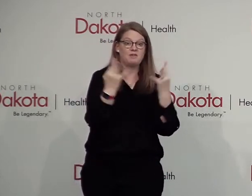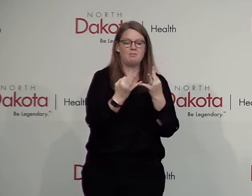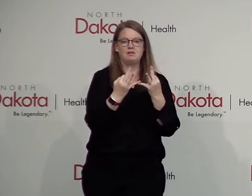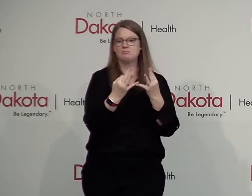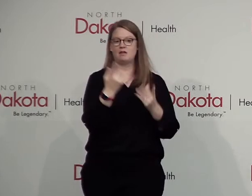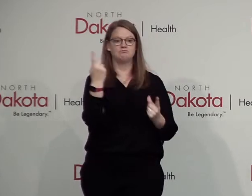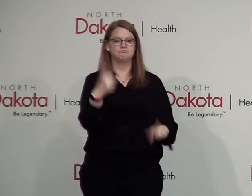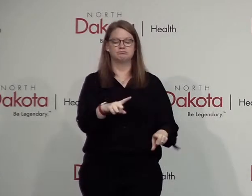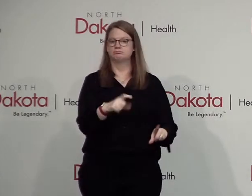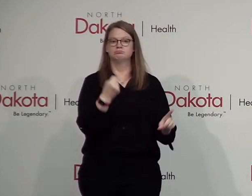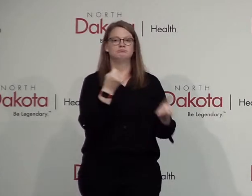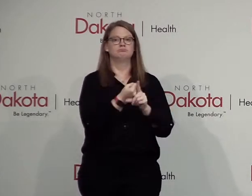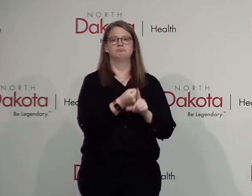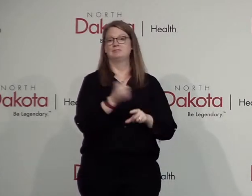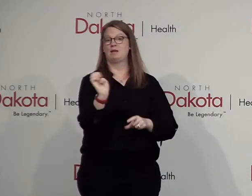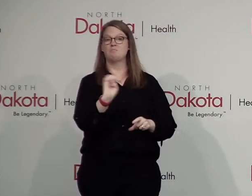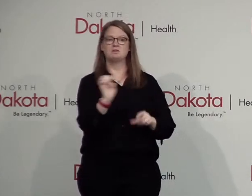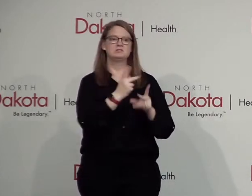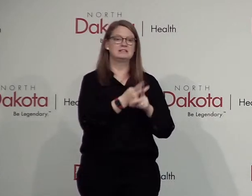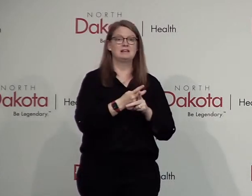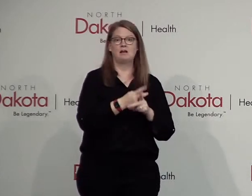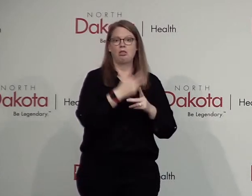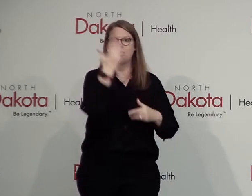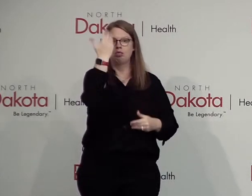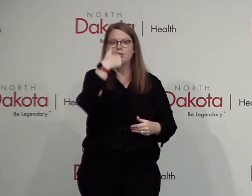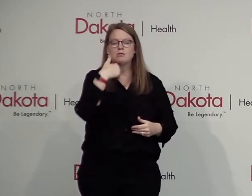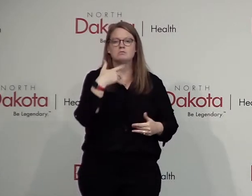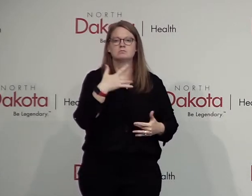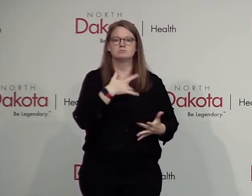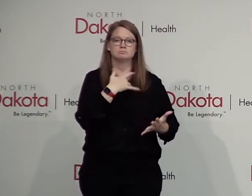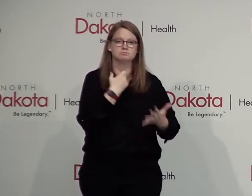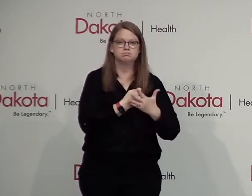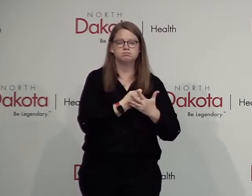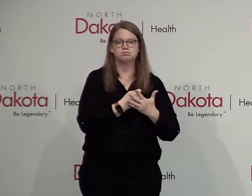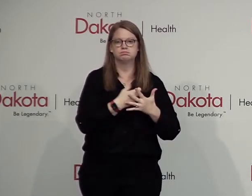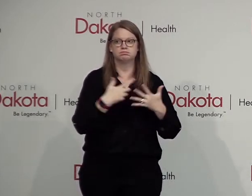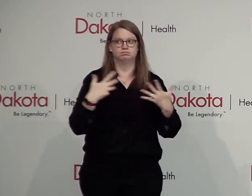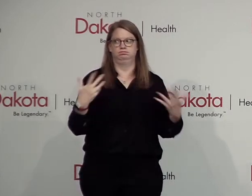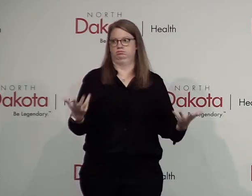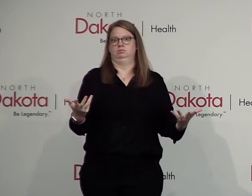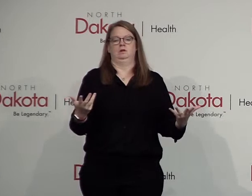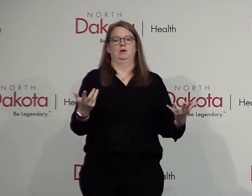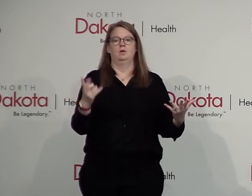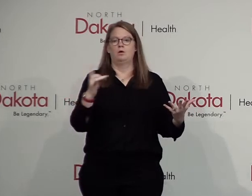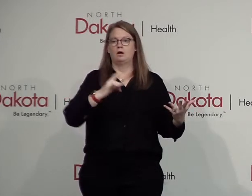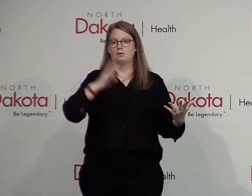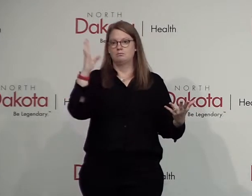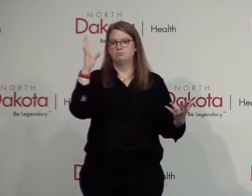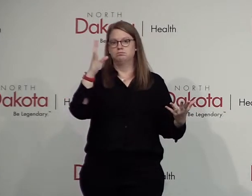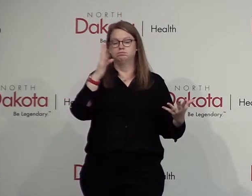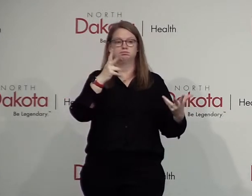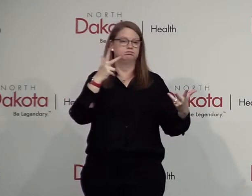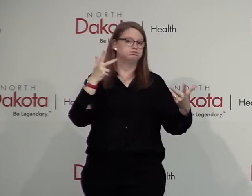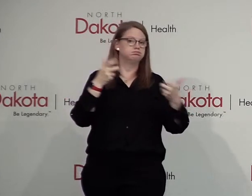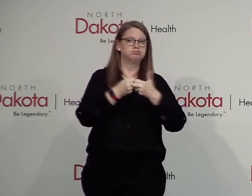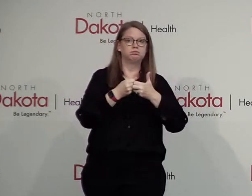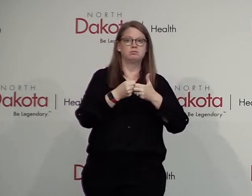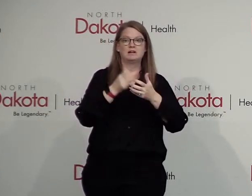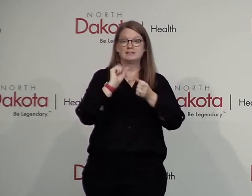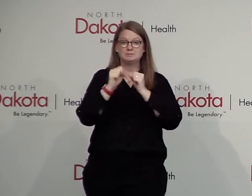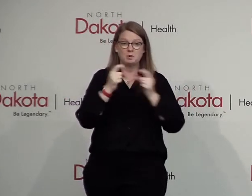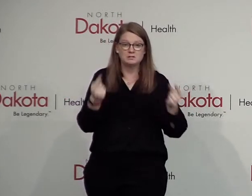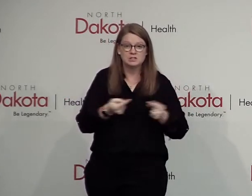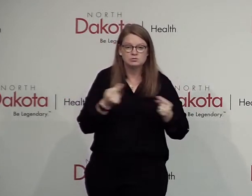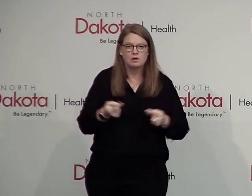emergency care, whether it's for stroke or heart attack or a traumatic situation like a car accident or a sports